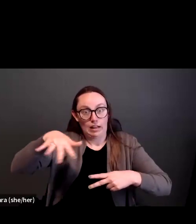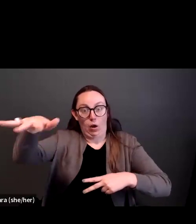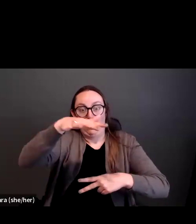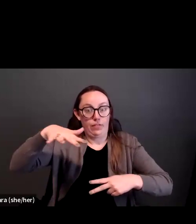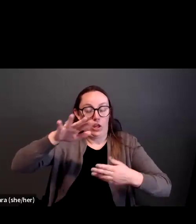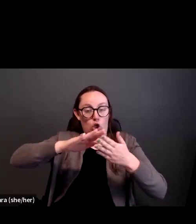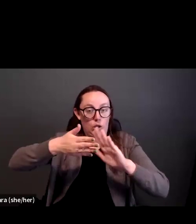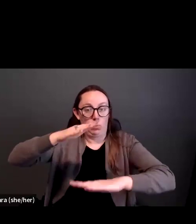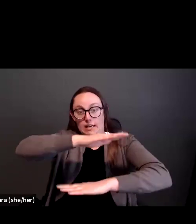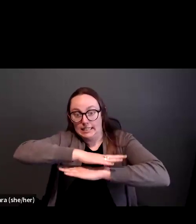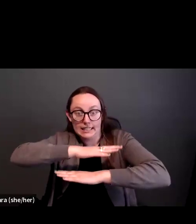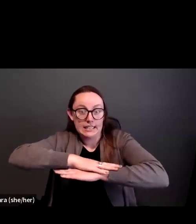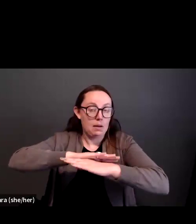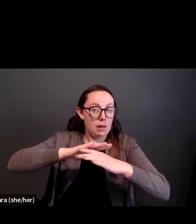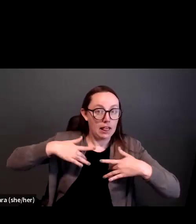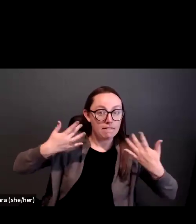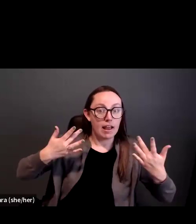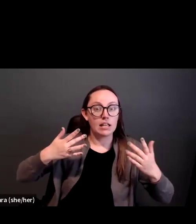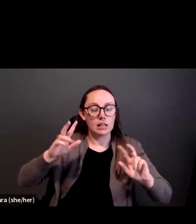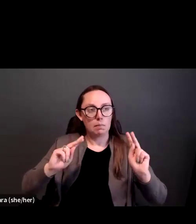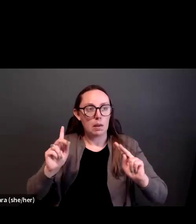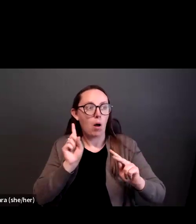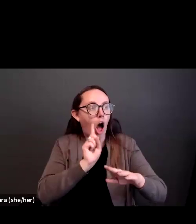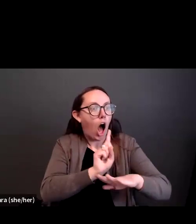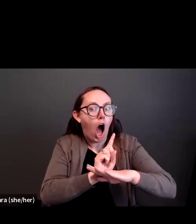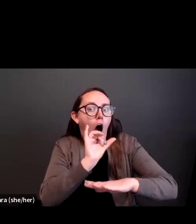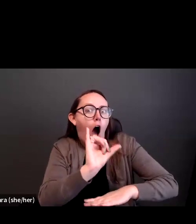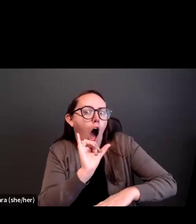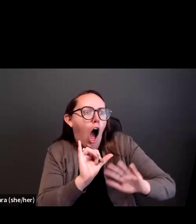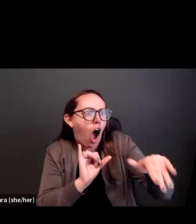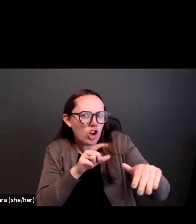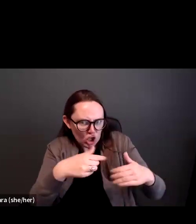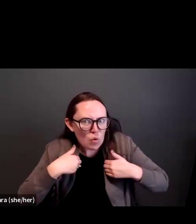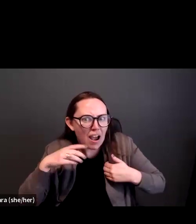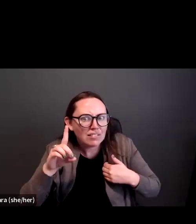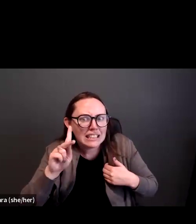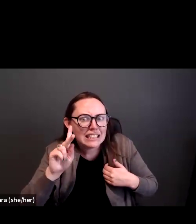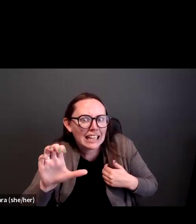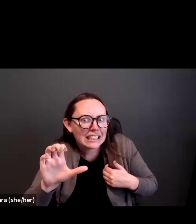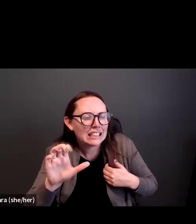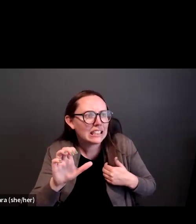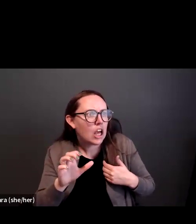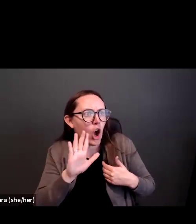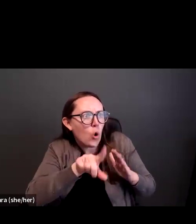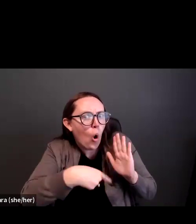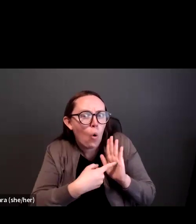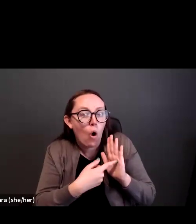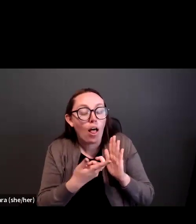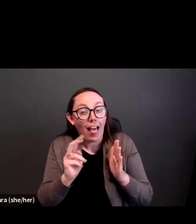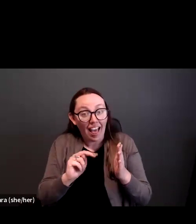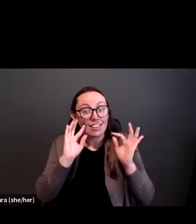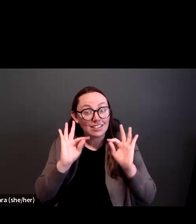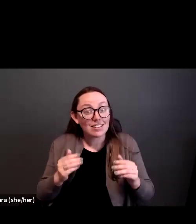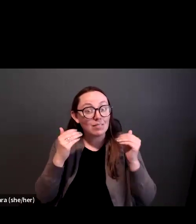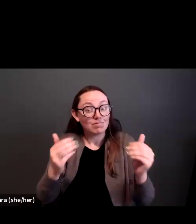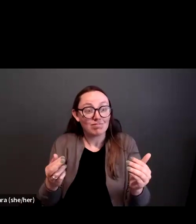definitely have some of those too that are like, you can have a what, and what they do what. So It's People do exciting. get excited about that. Yeah. We always get at